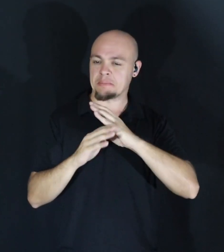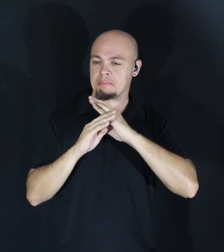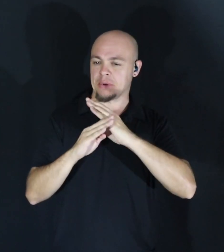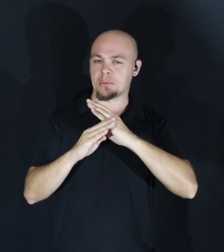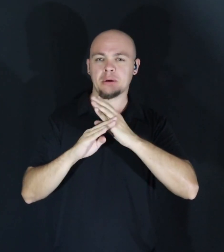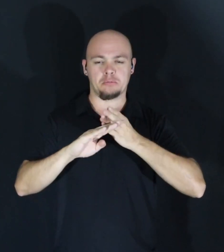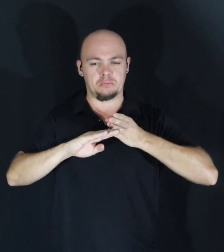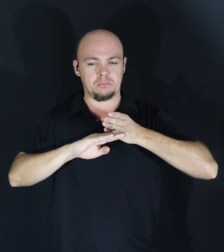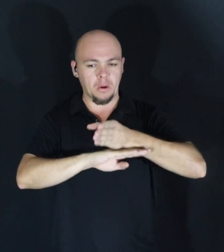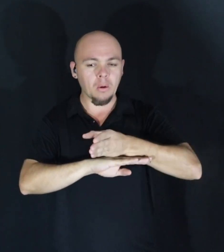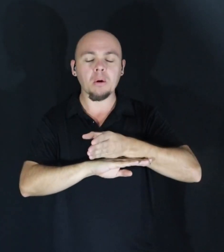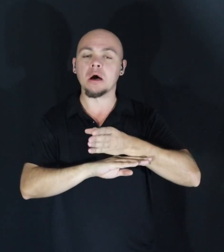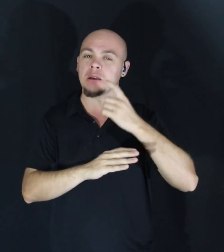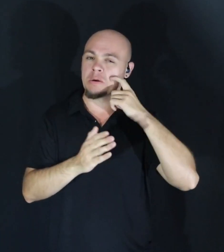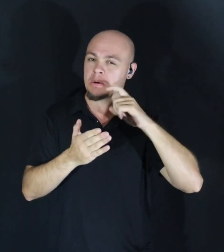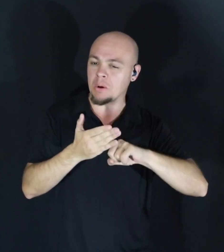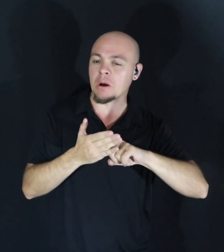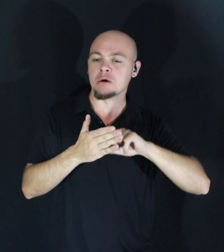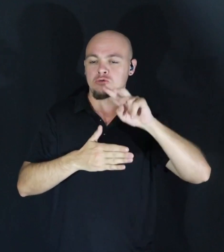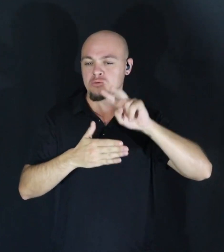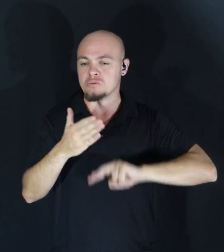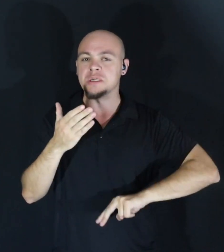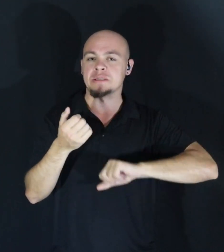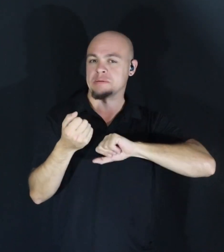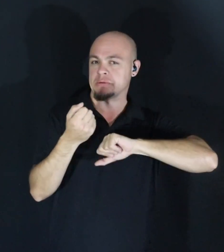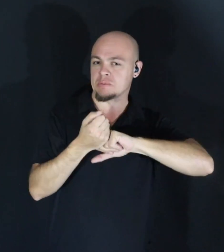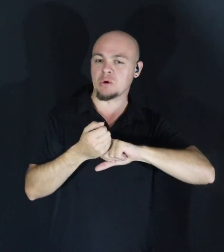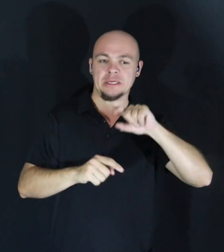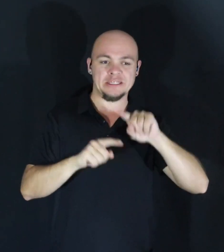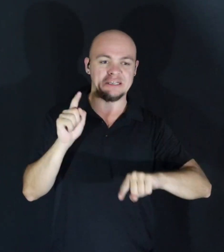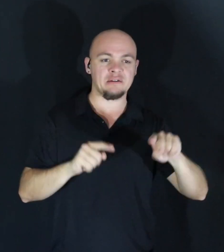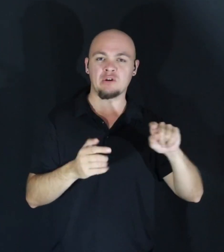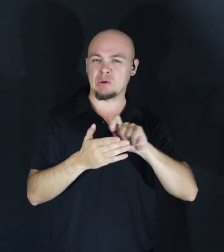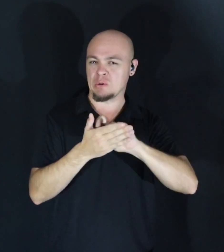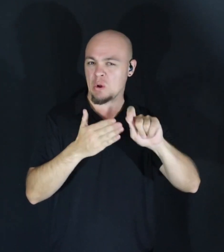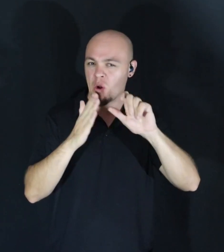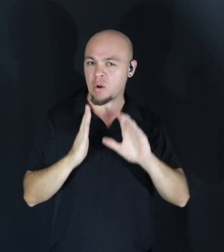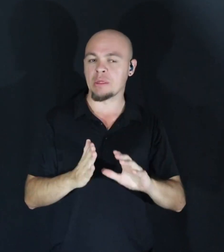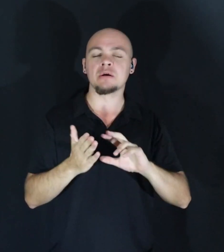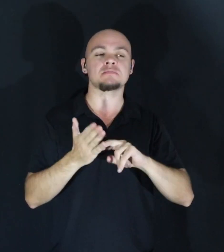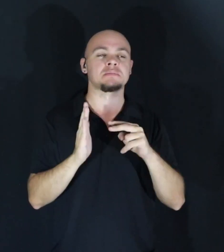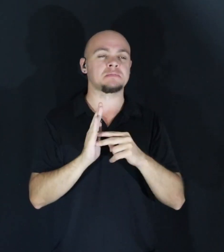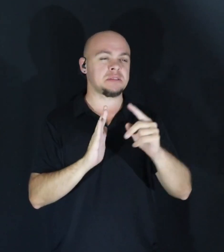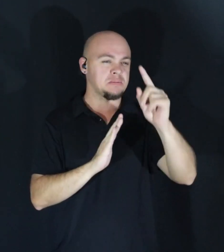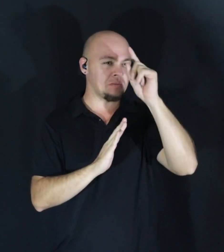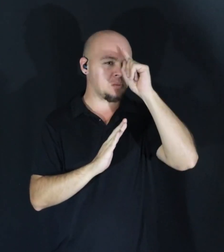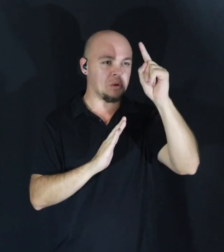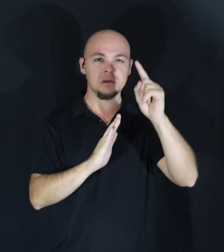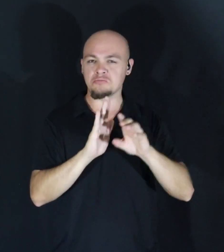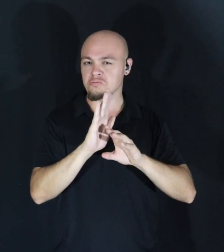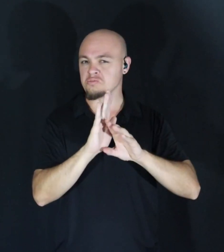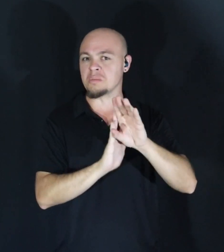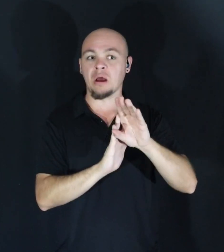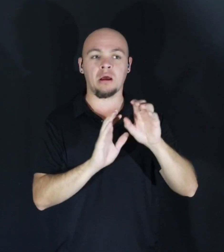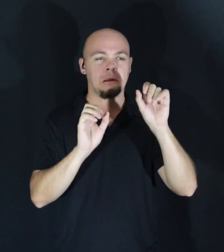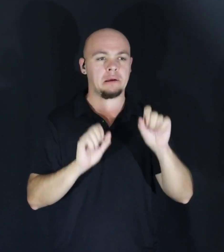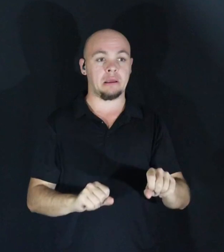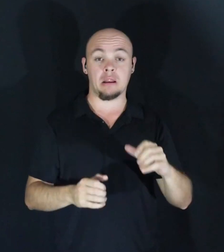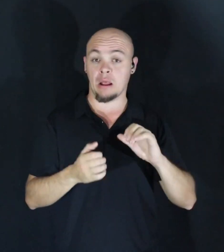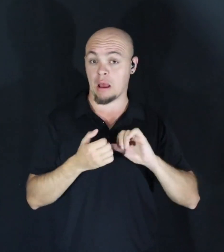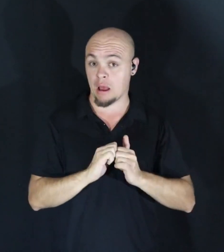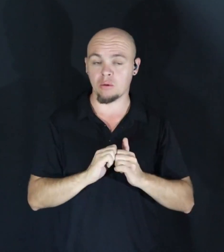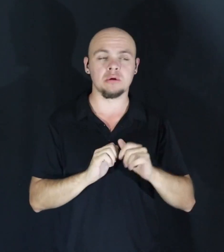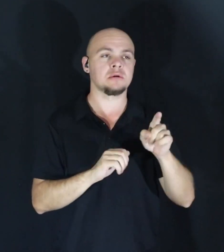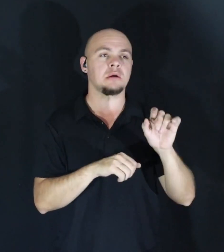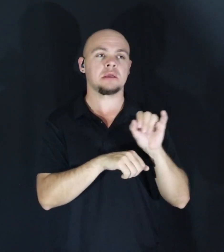and finding, reading, and supporting books by diverse authors can lead to brilliance, not only because it can show the industry just